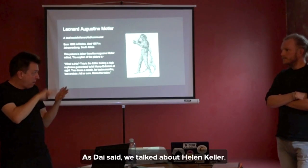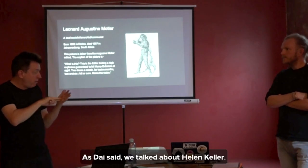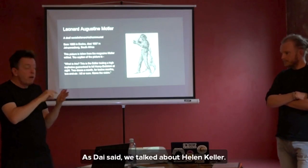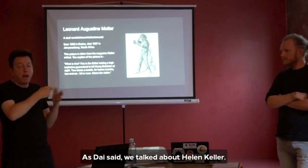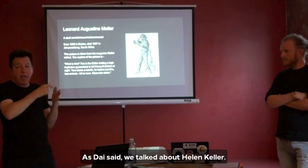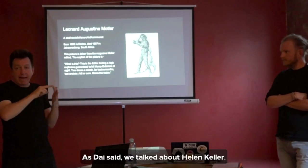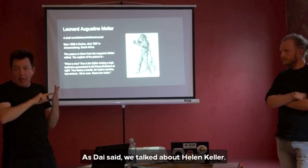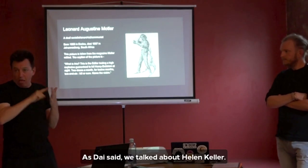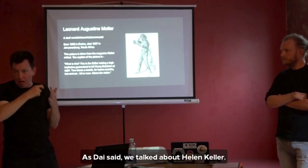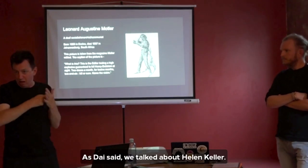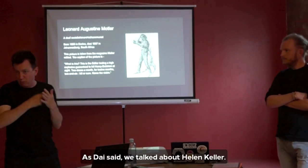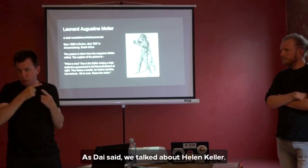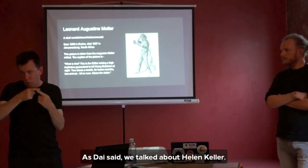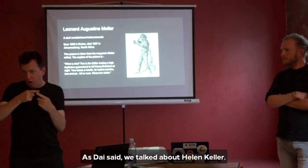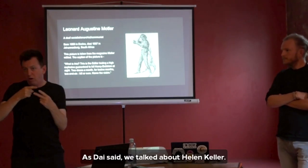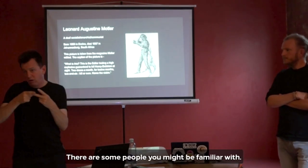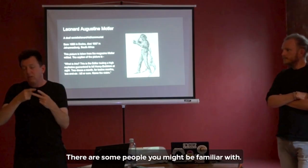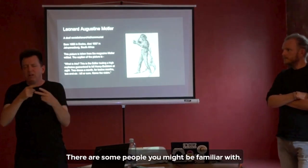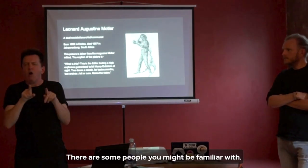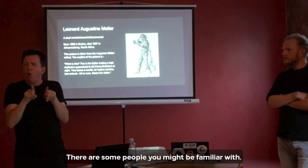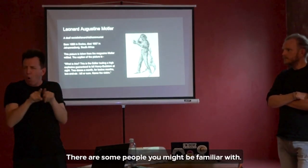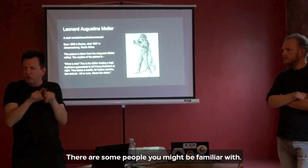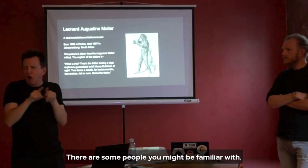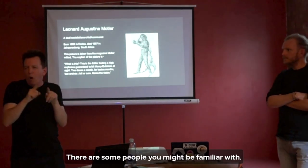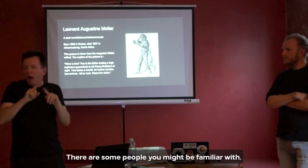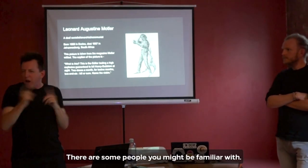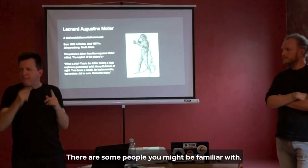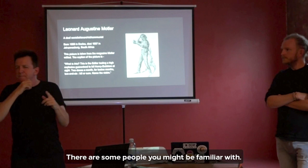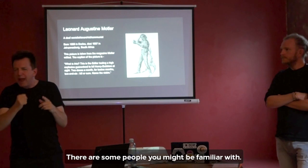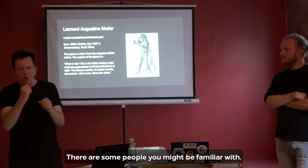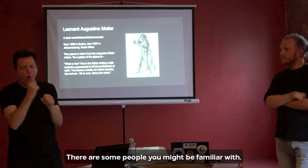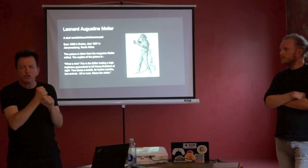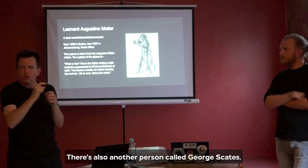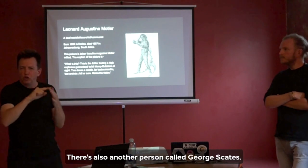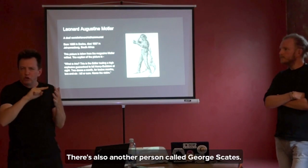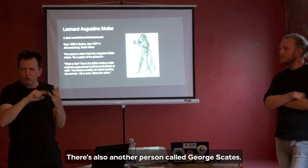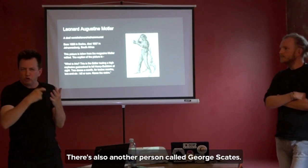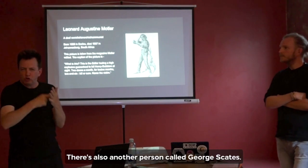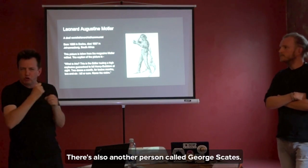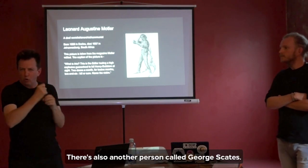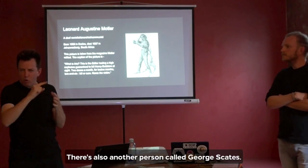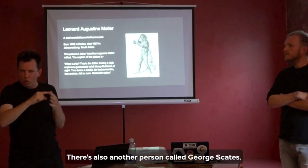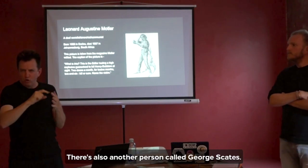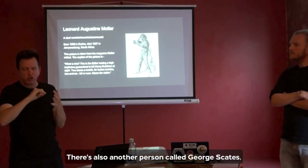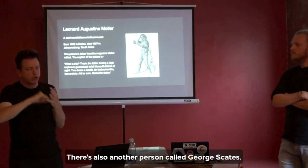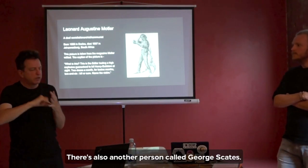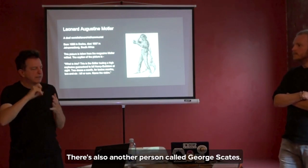said, we talked about Helen Keller. There are some people who you might be familiar with. There's also another person called George